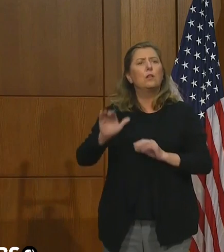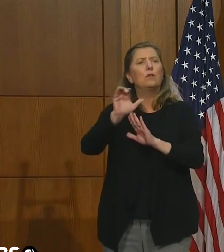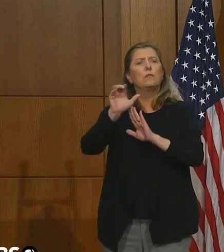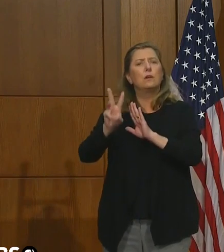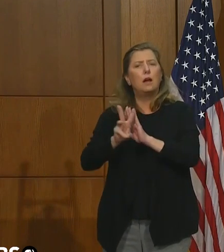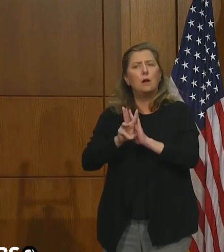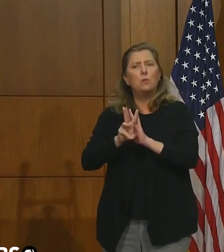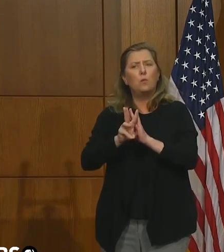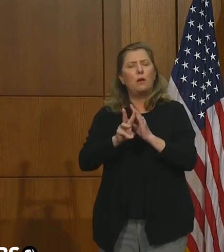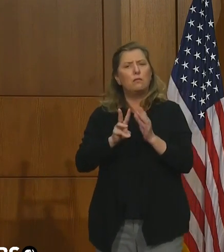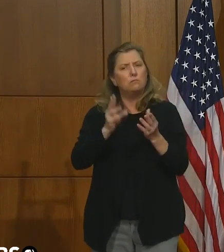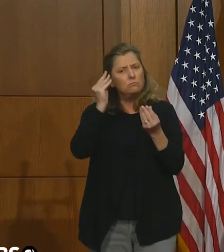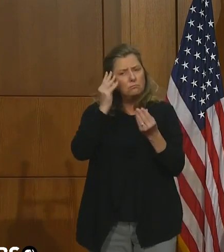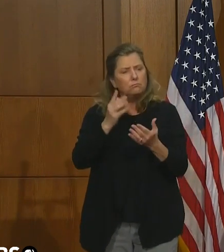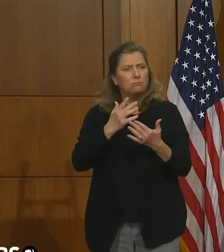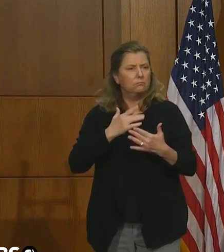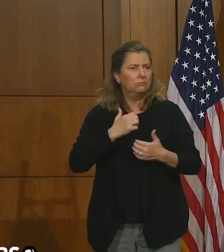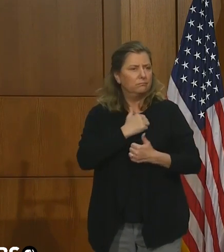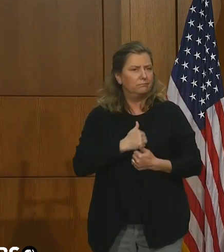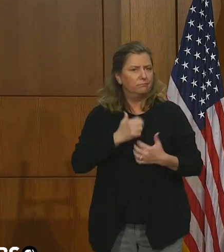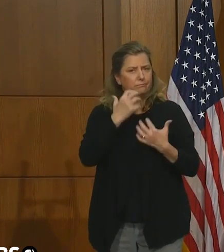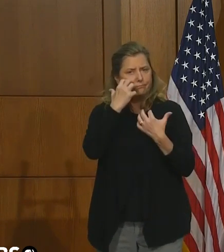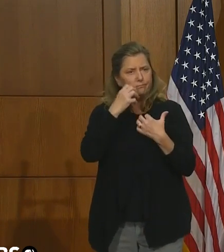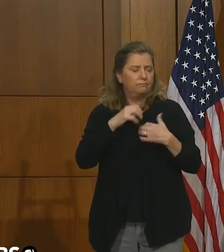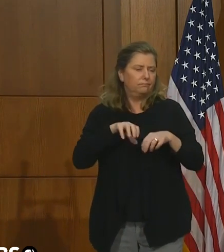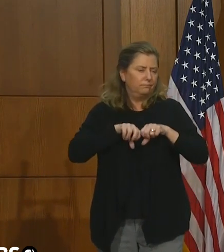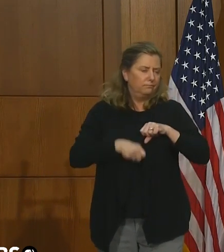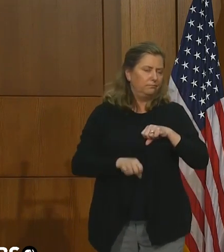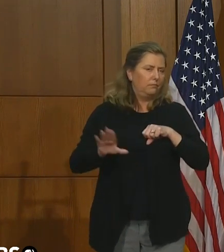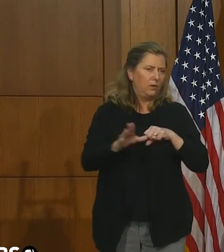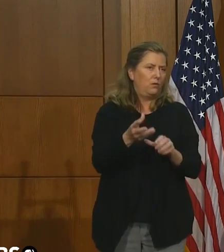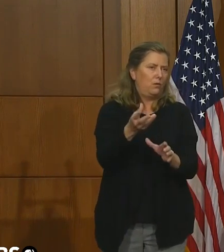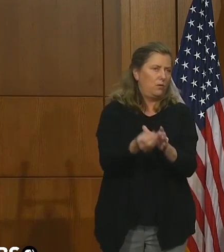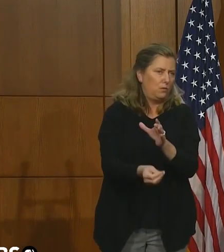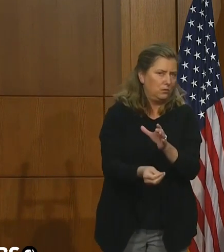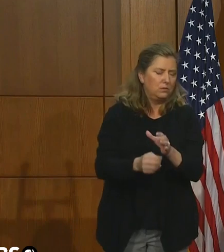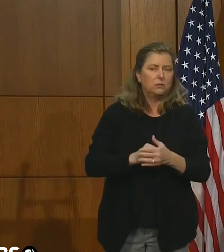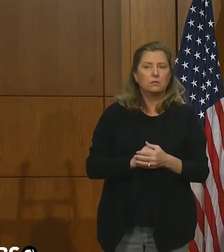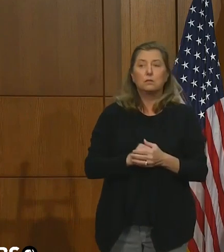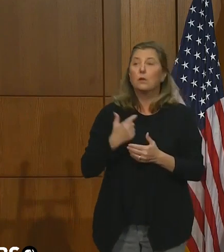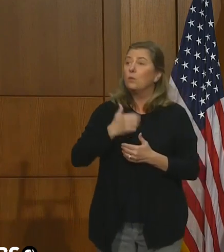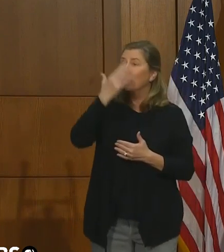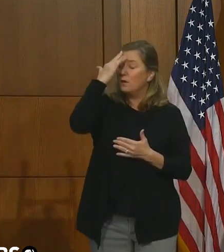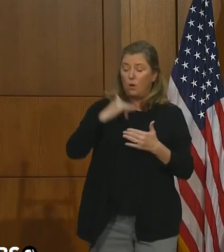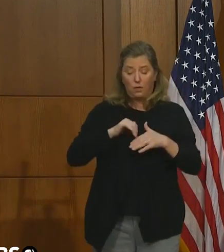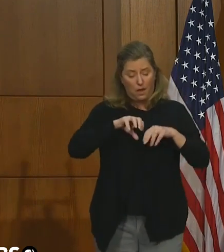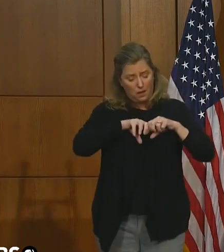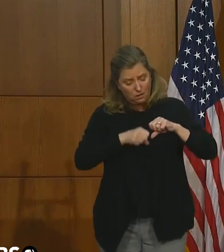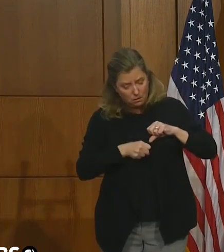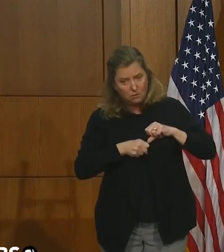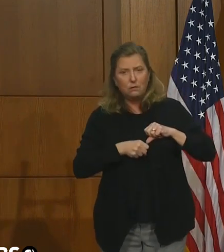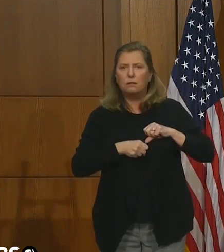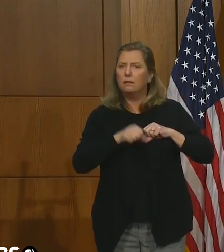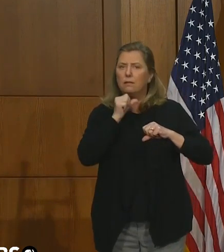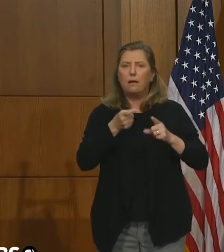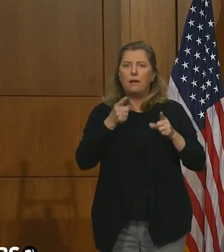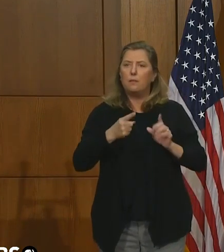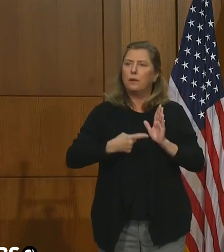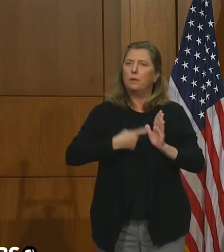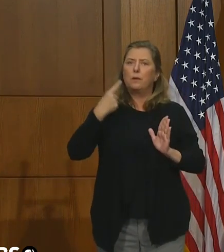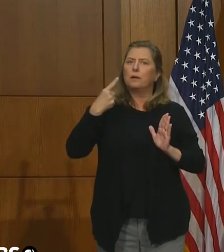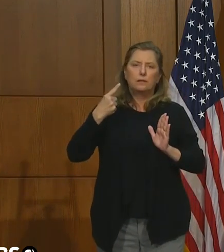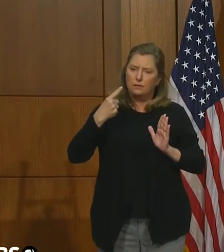with their loved ones in mourning their loss. We know that grieving is not an event, but